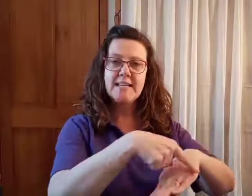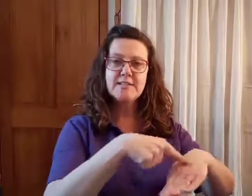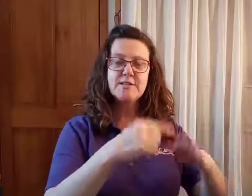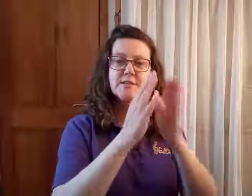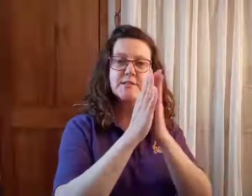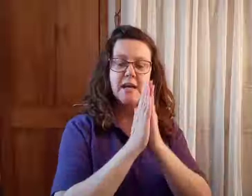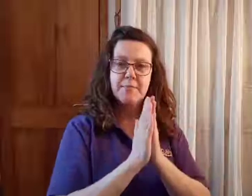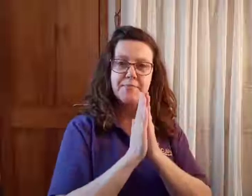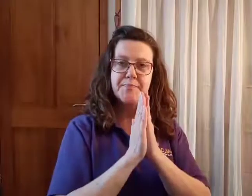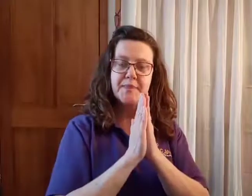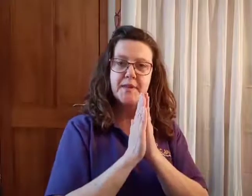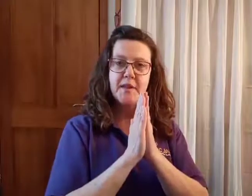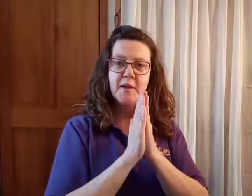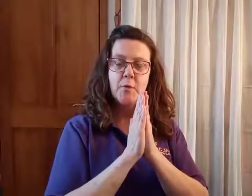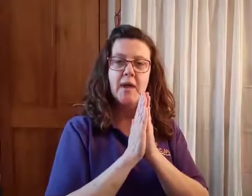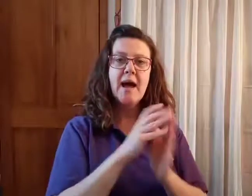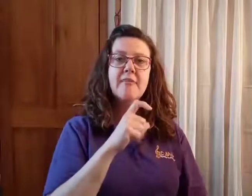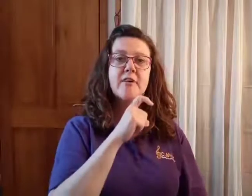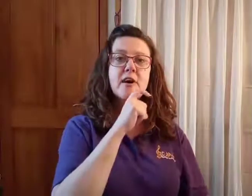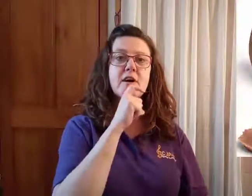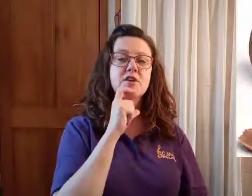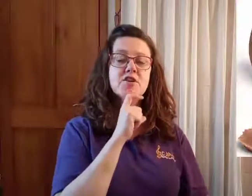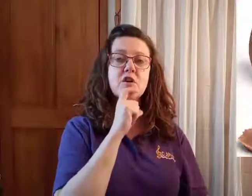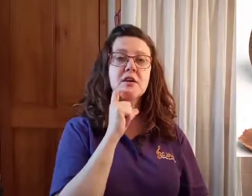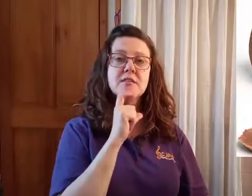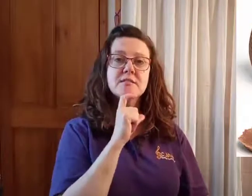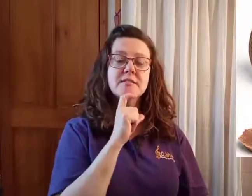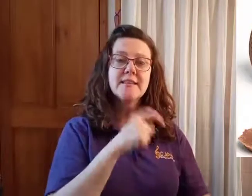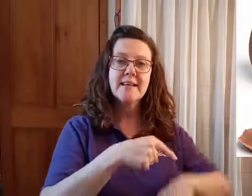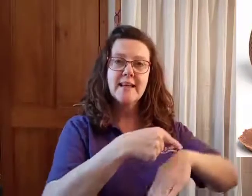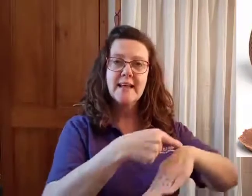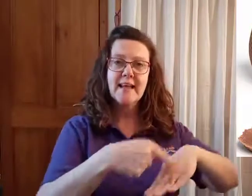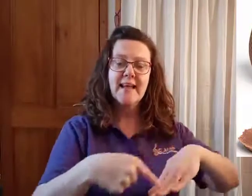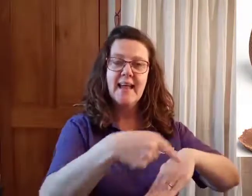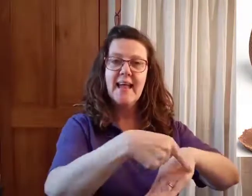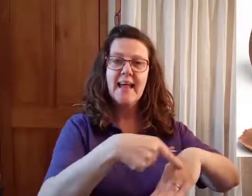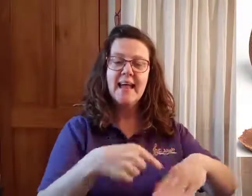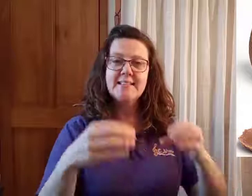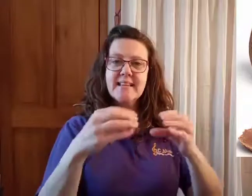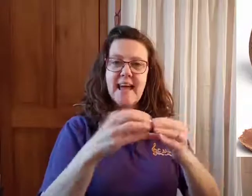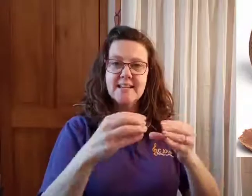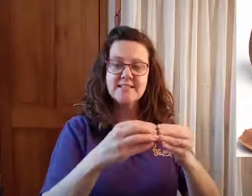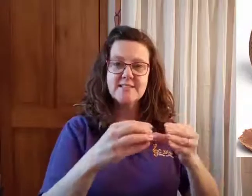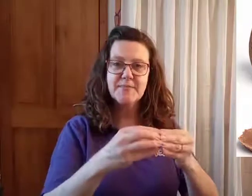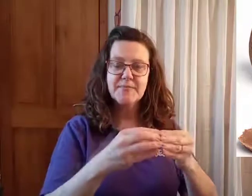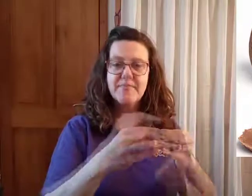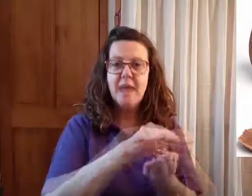Easter Sunday we have chocolate Easter eggs. The